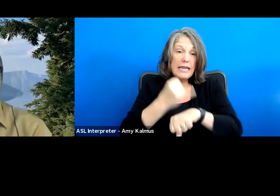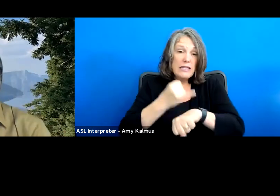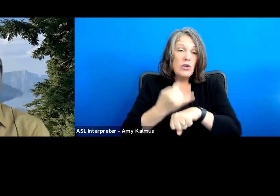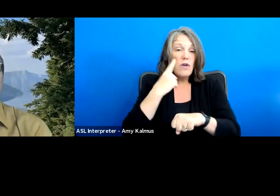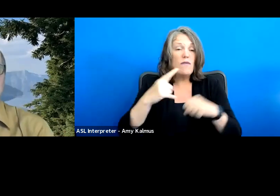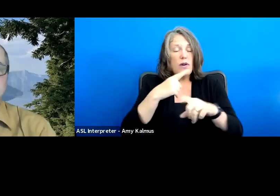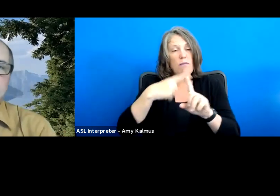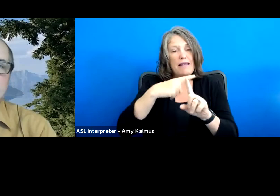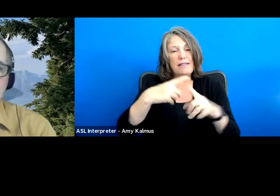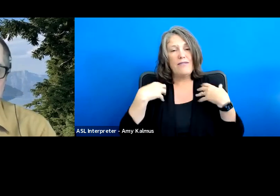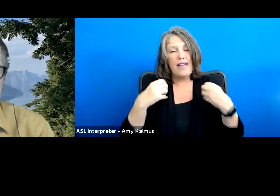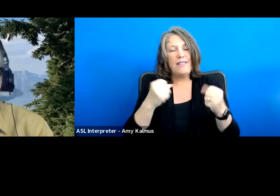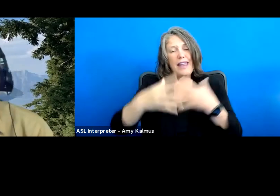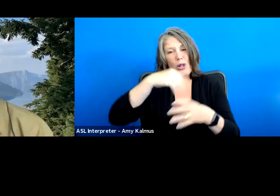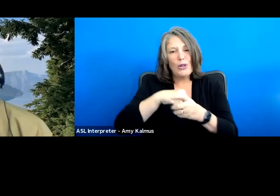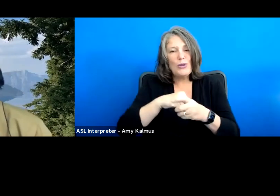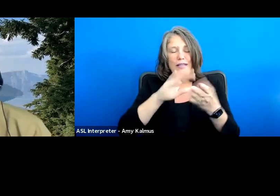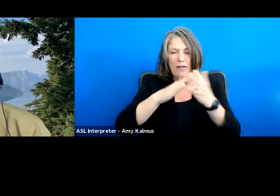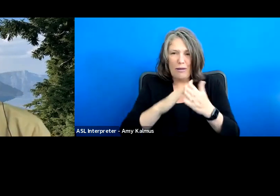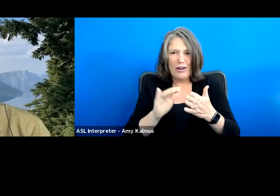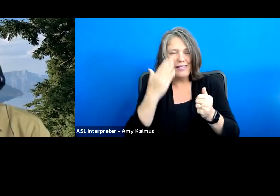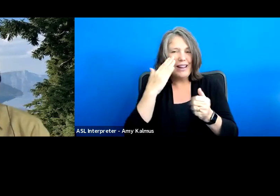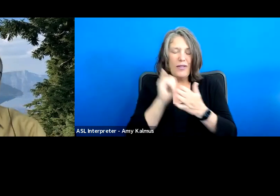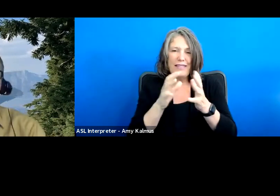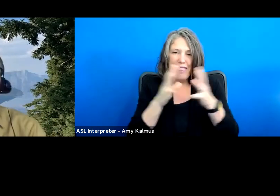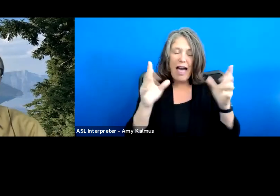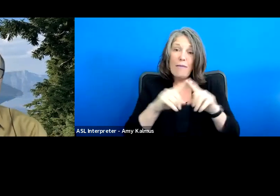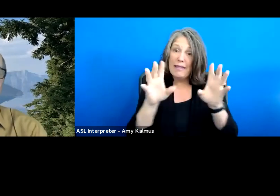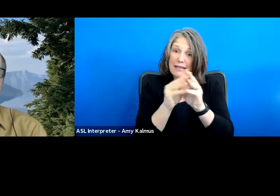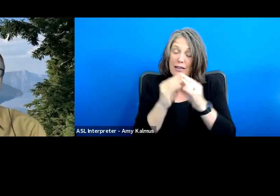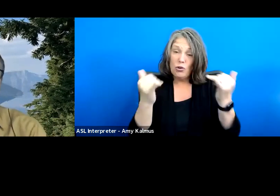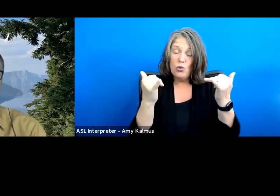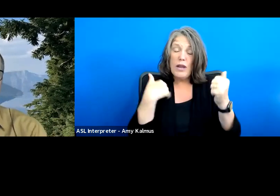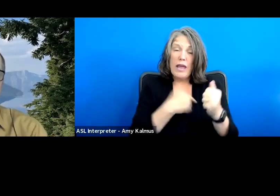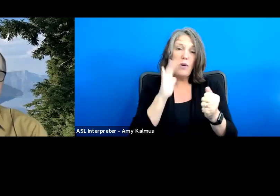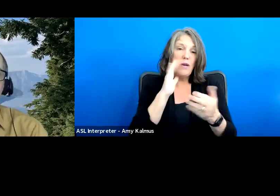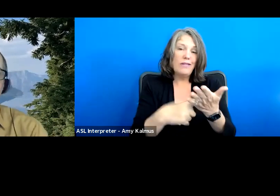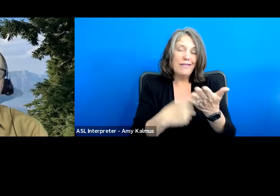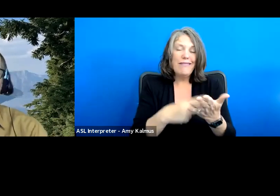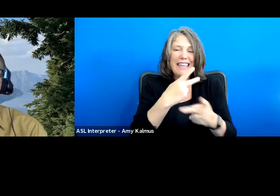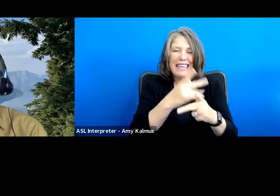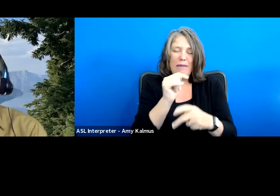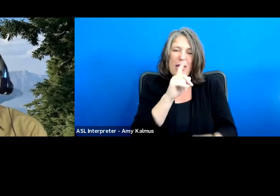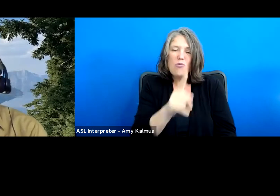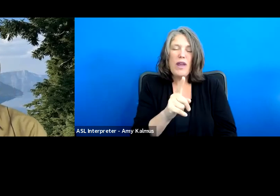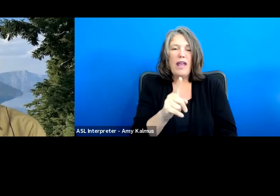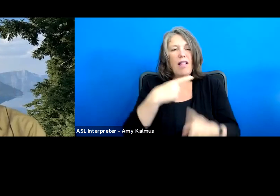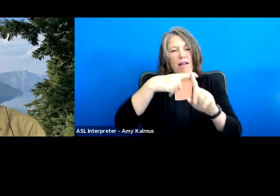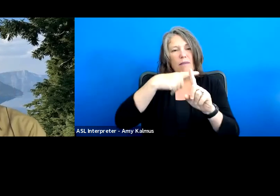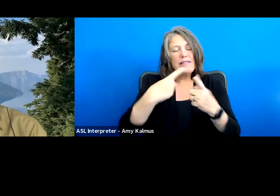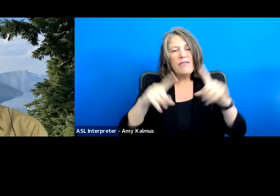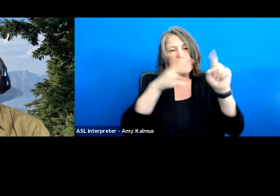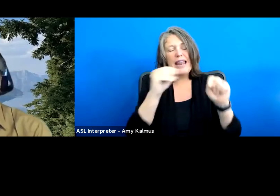which I realize is a mouthful. And so the session today, we're going to be talking about keeping it real, positive, effective,